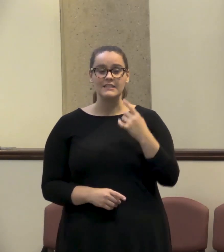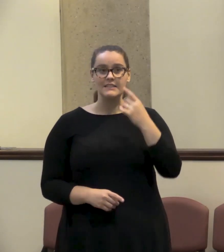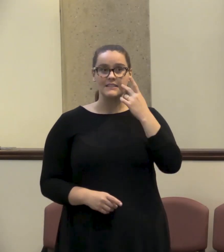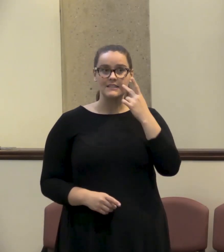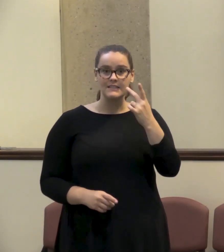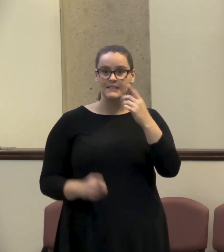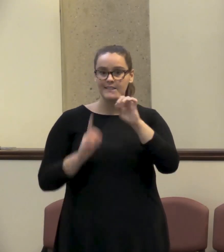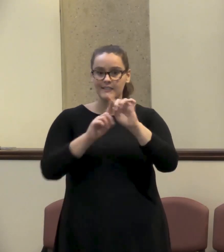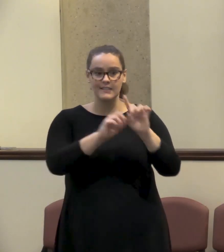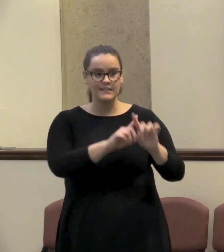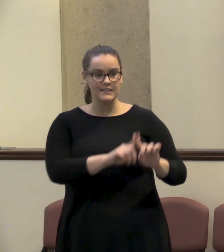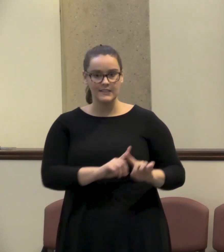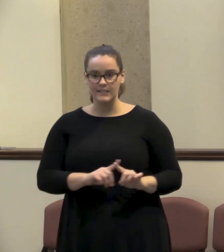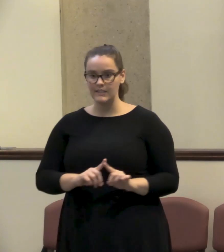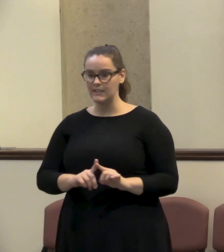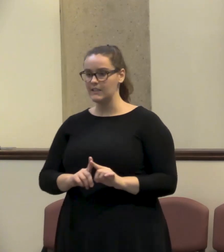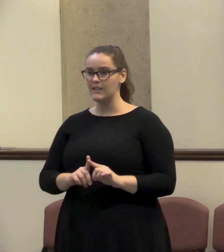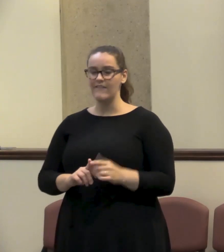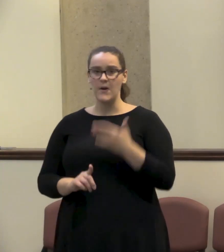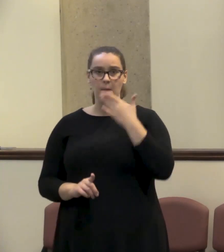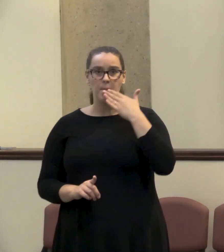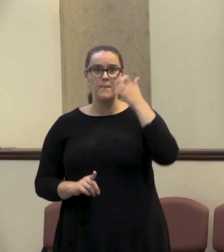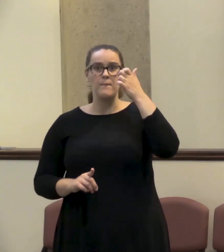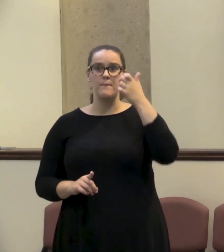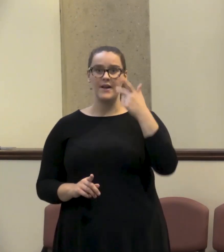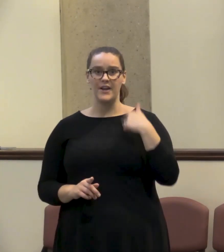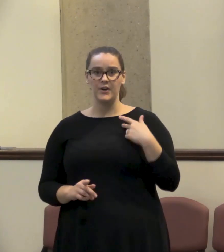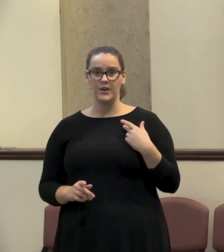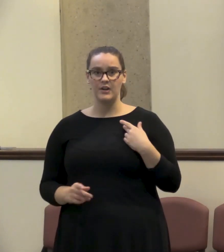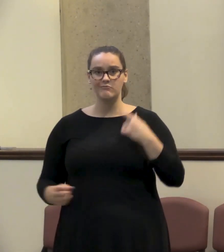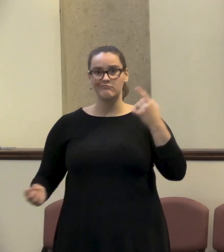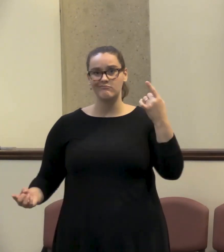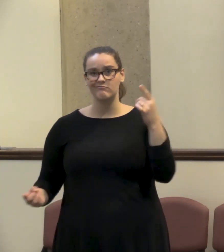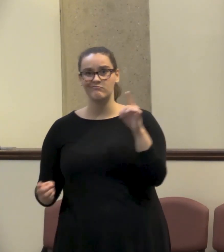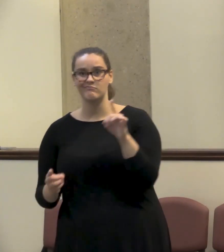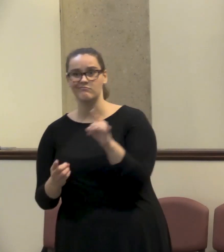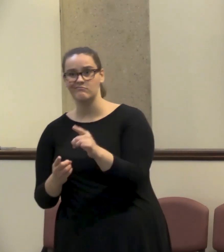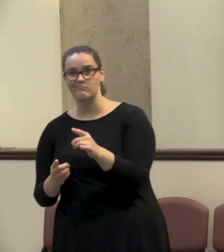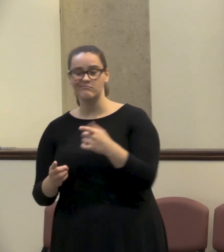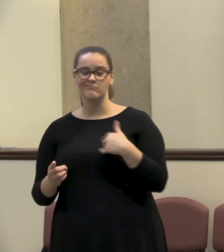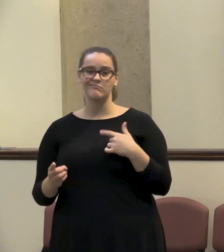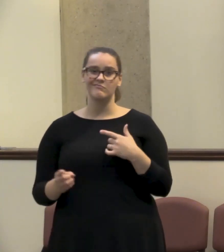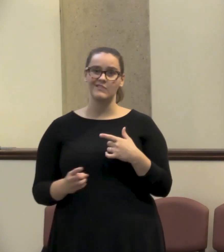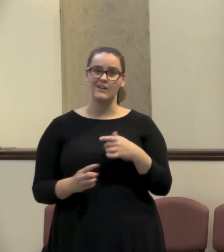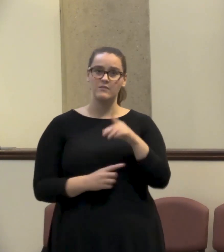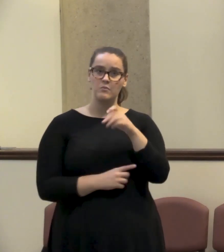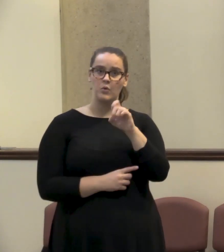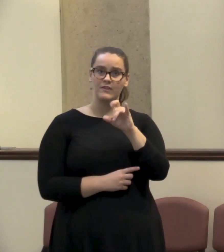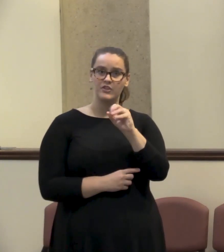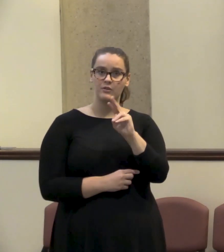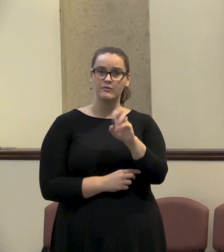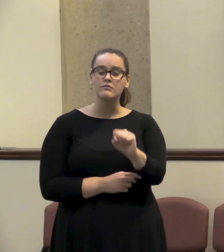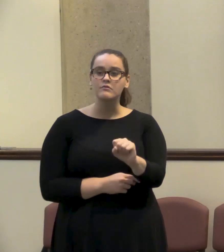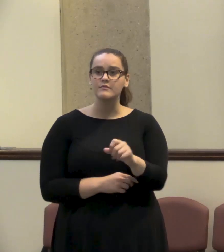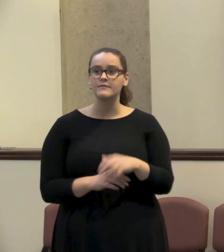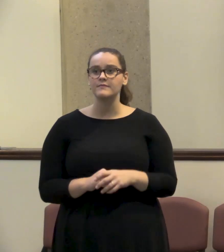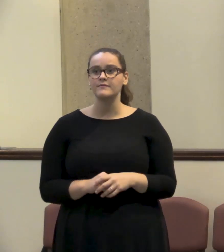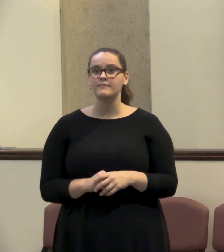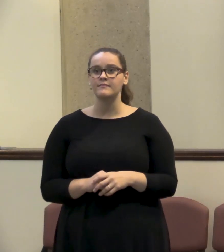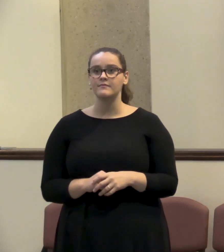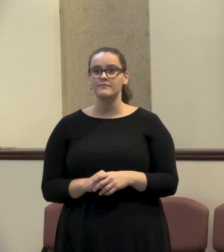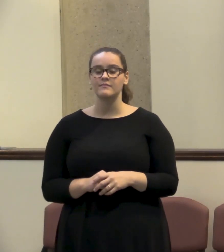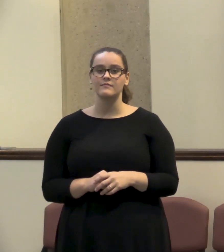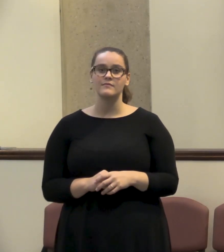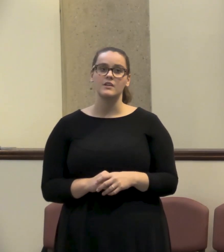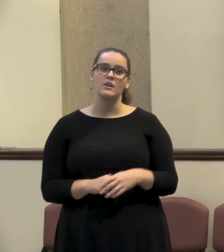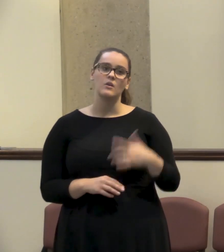pollution, more aggressive measures to do recycling. So being good is no longer good enough. We've got to stop